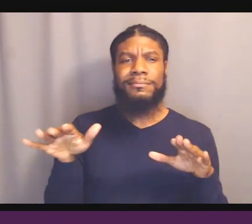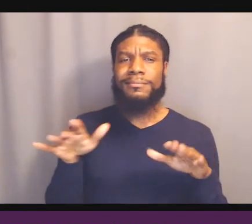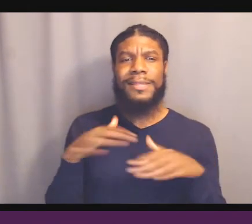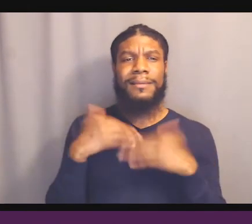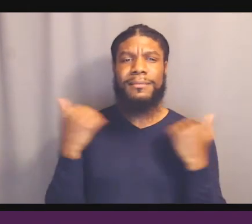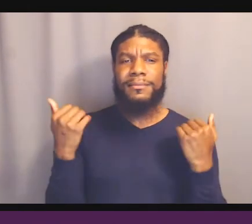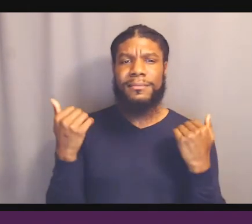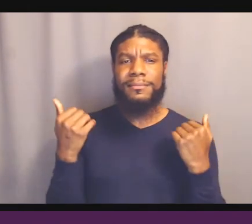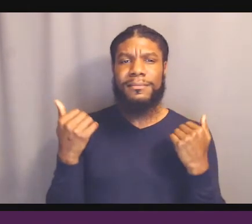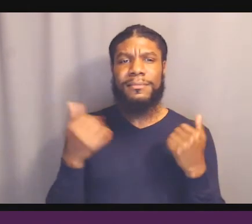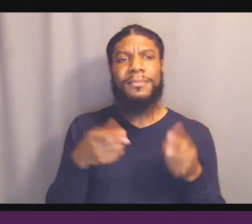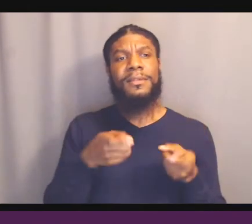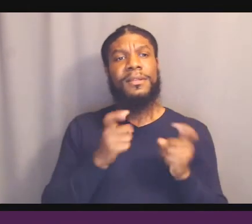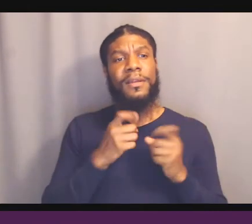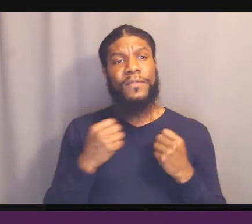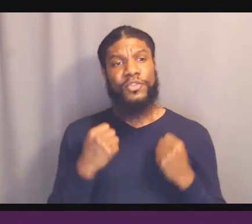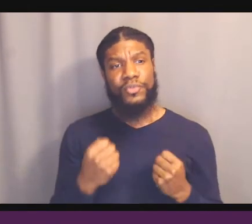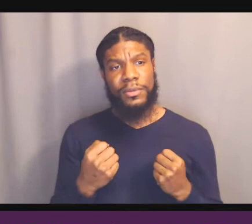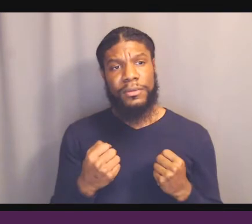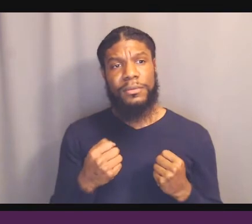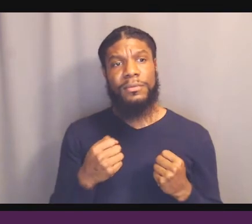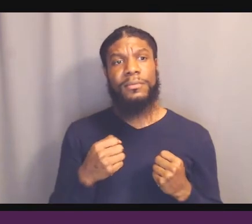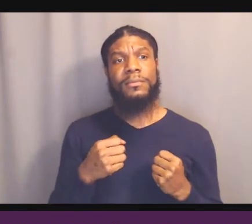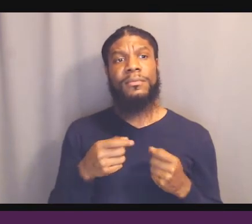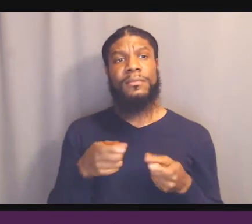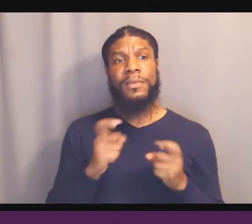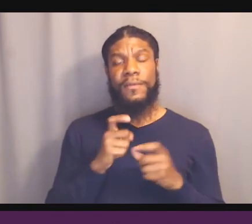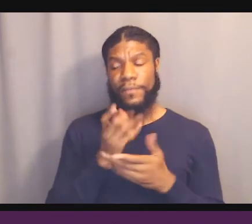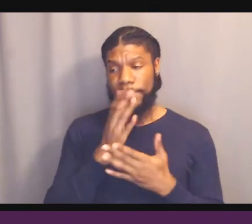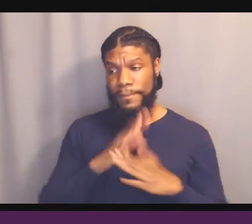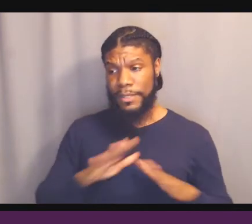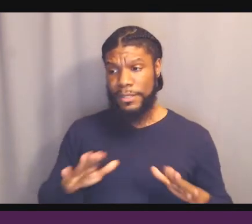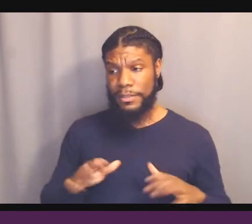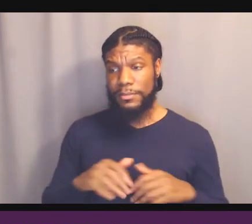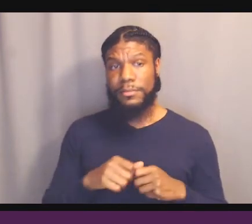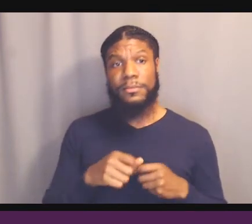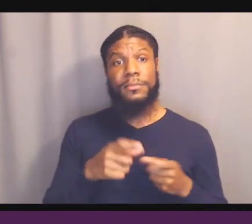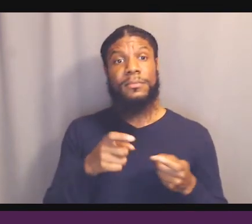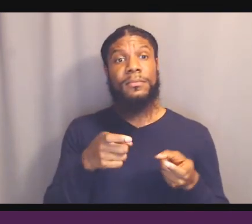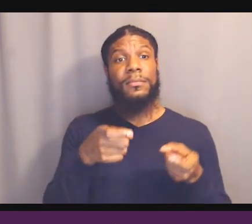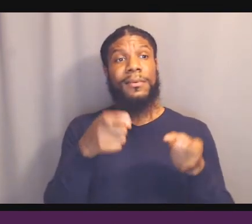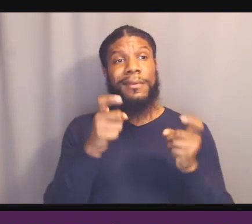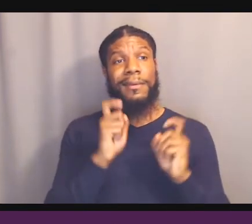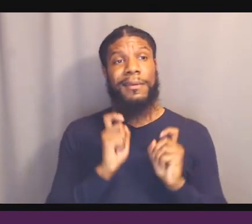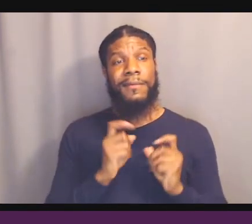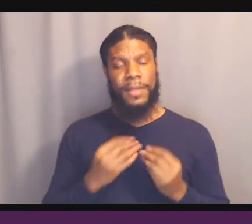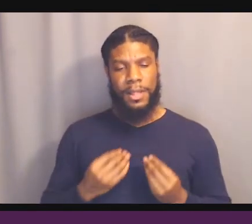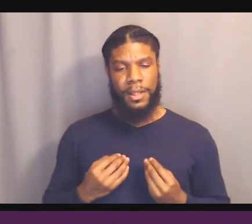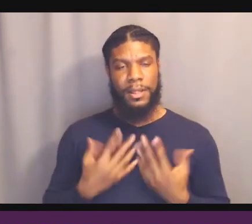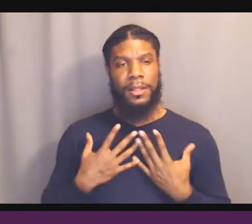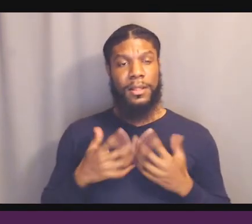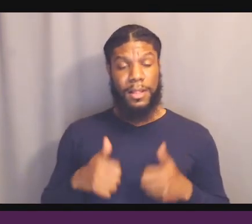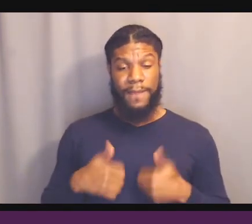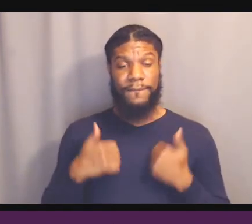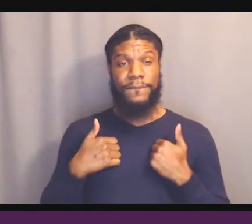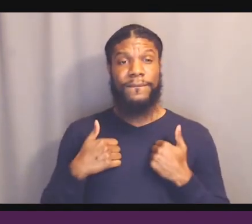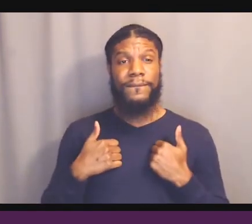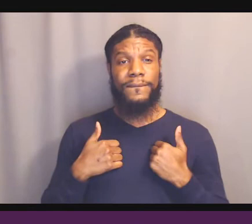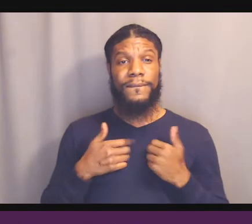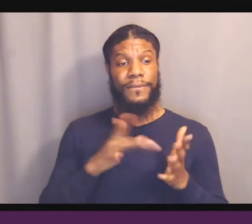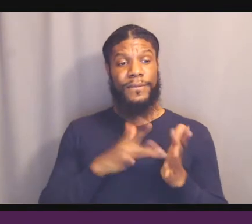strength. God, give us peace. God, give us life. In Jesus'